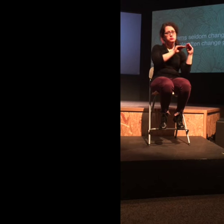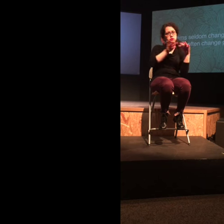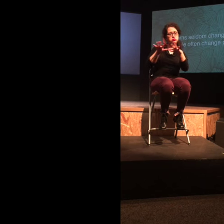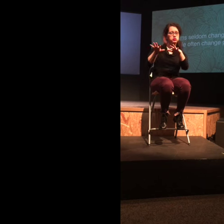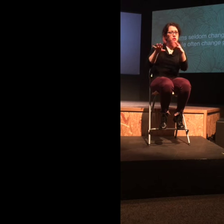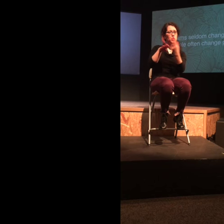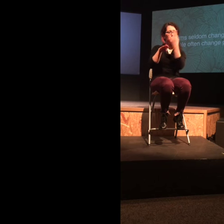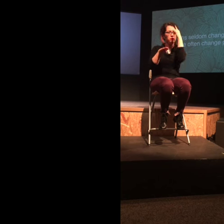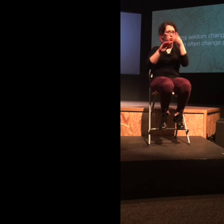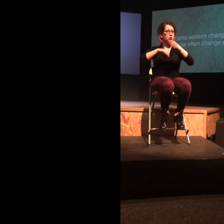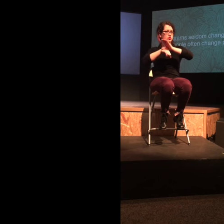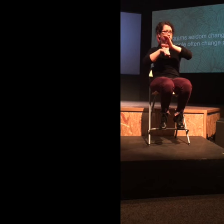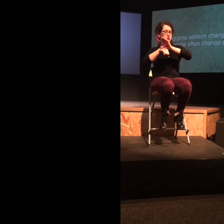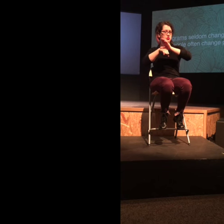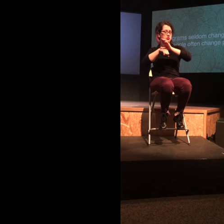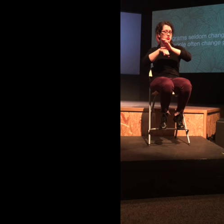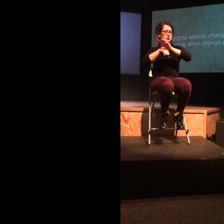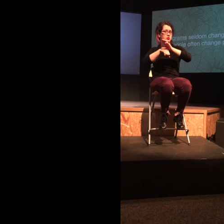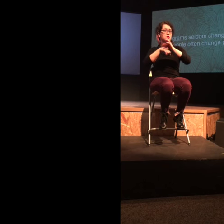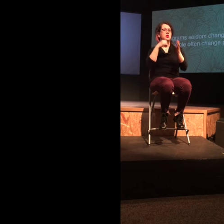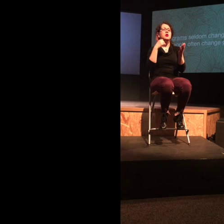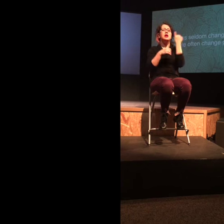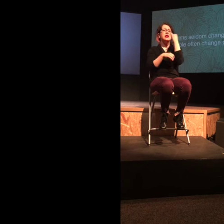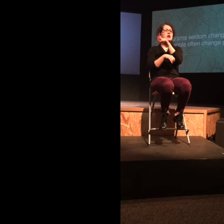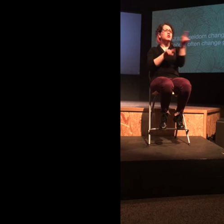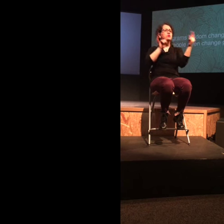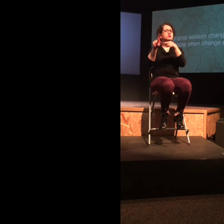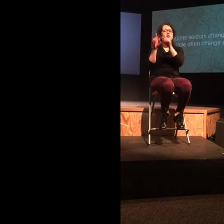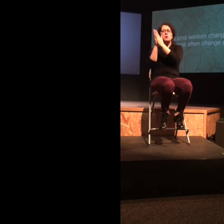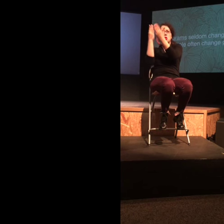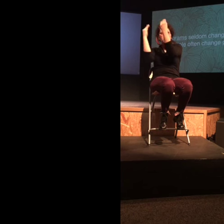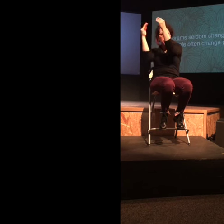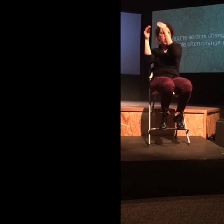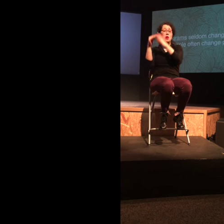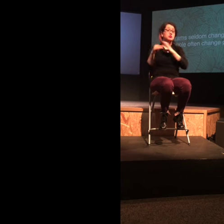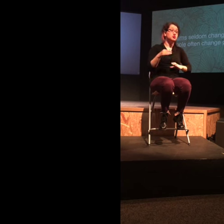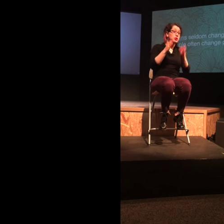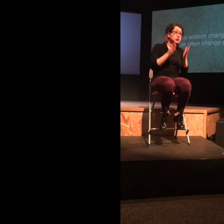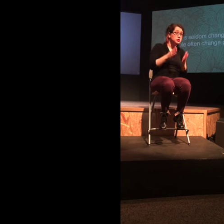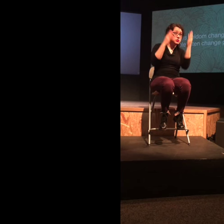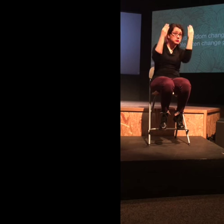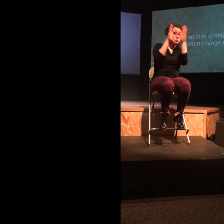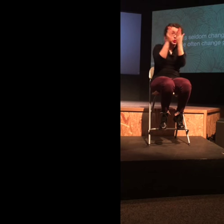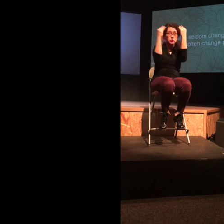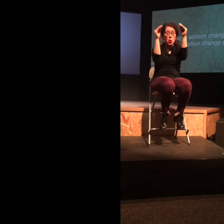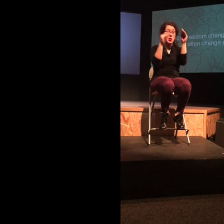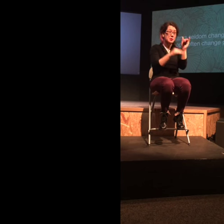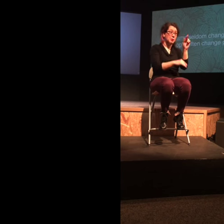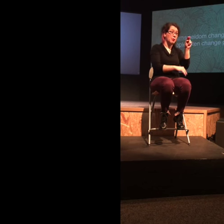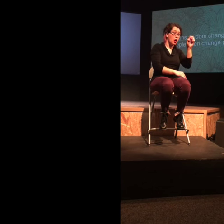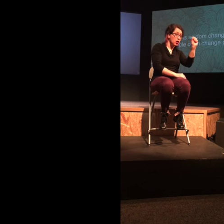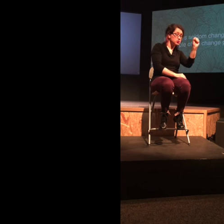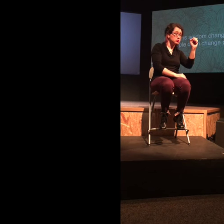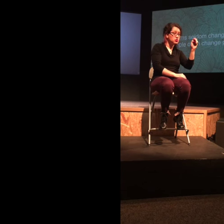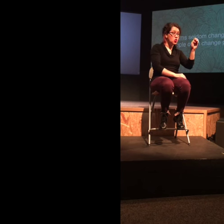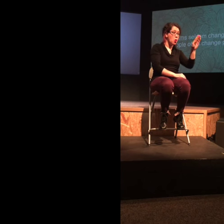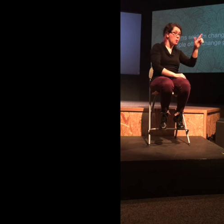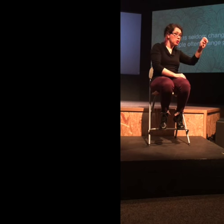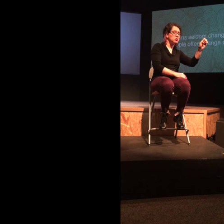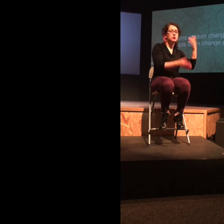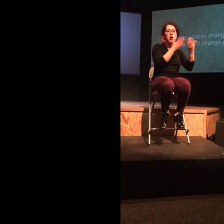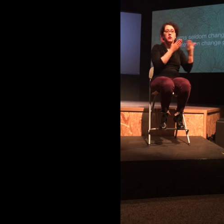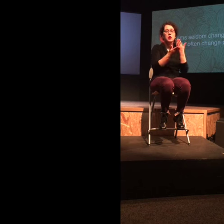church. And so if you've ever heard, if you go to a bookstore, any bookstore, if you go to a Christian bookstore, Barnes & Noble, whatever, you may have seen a book called